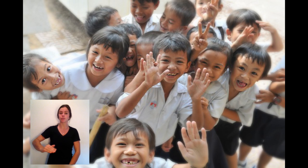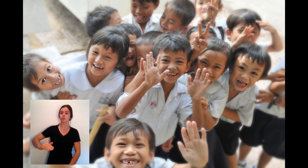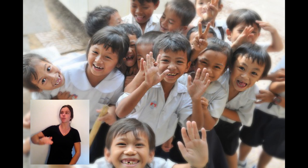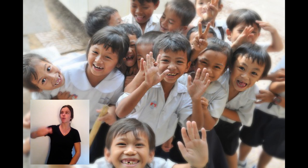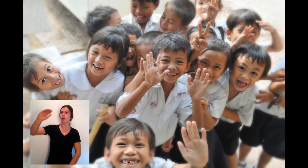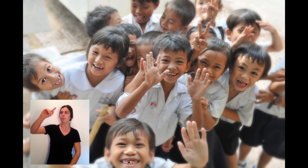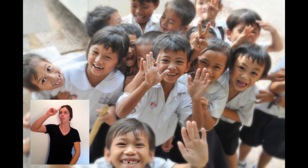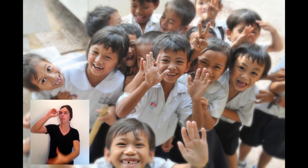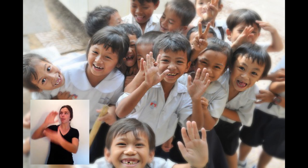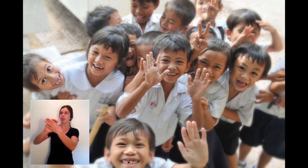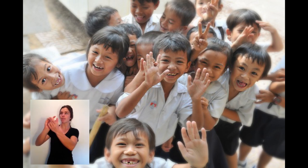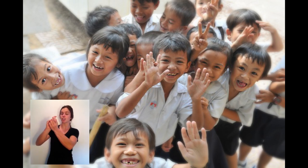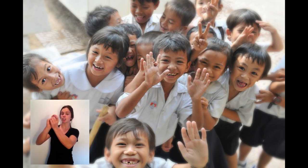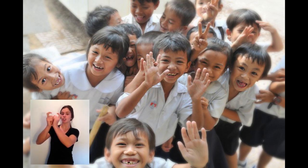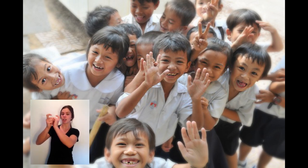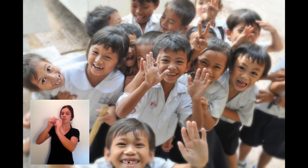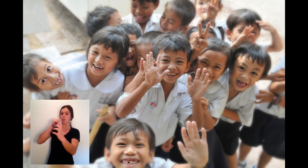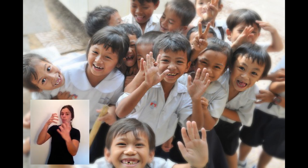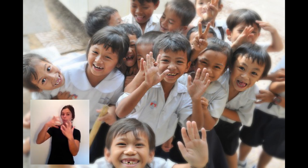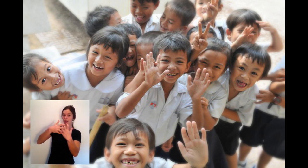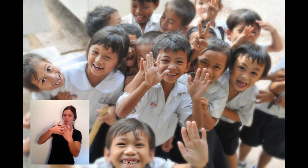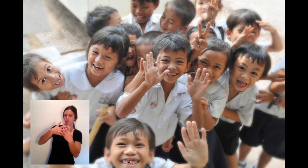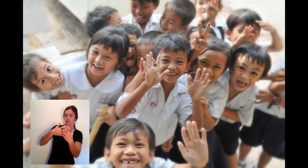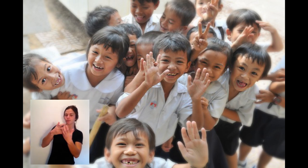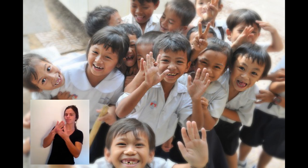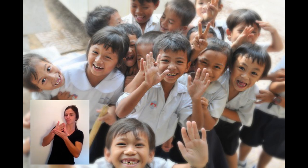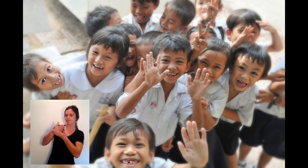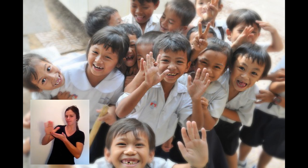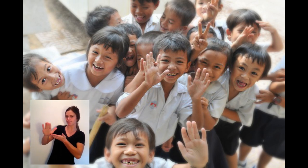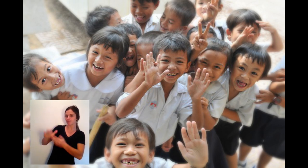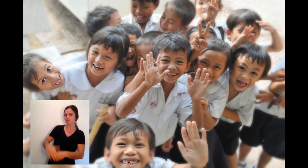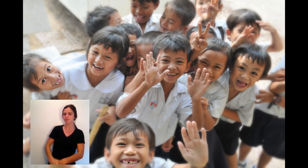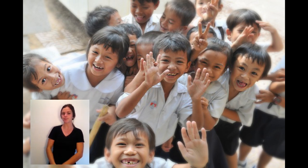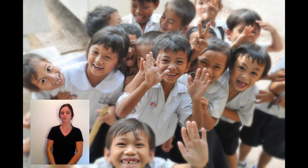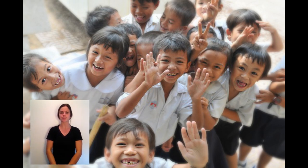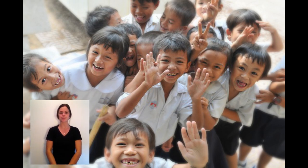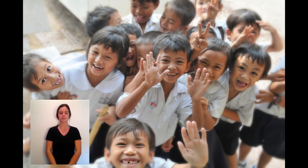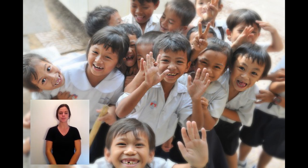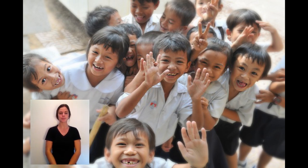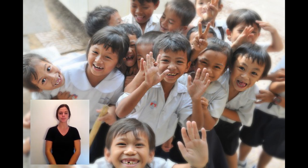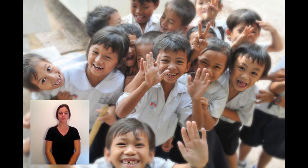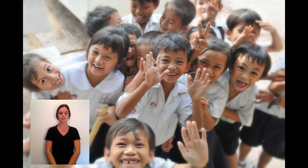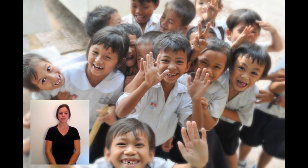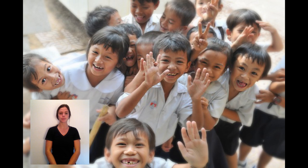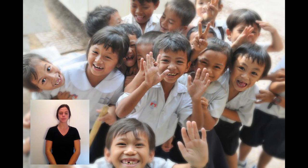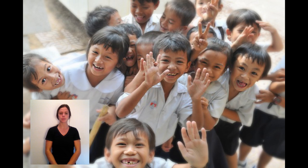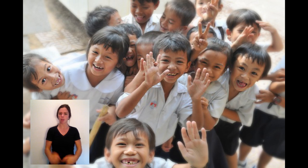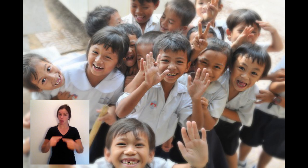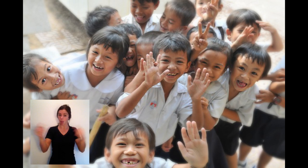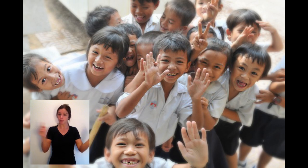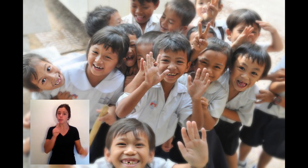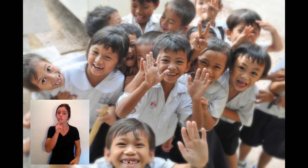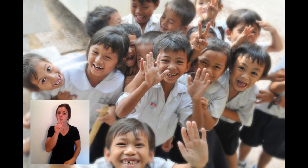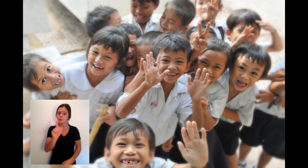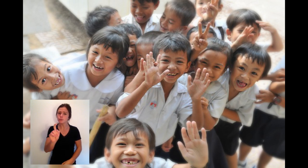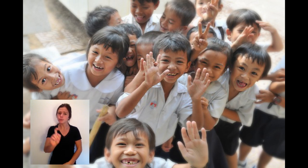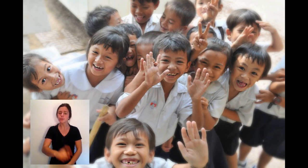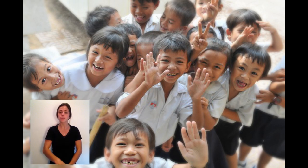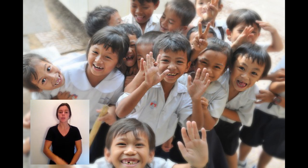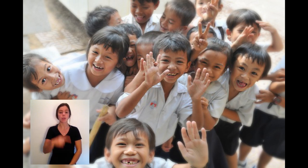If that deaf child grows into beliefs that don't match the community, they are excluded. So is